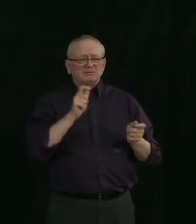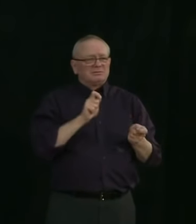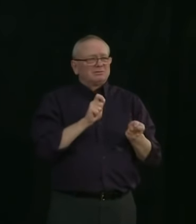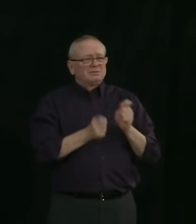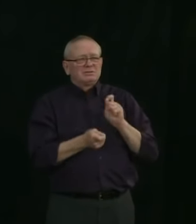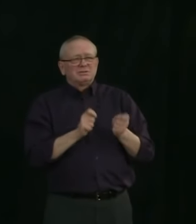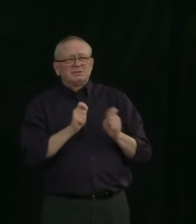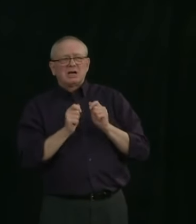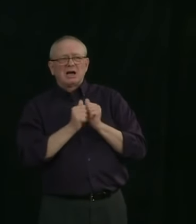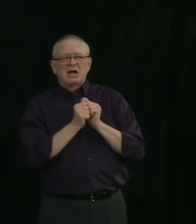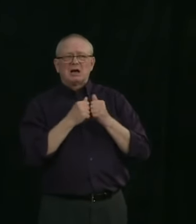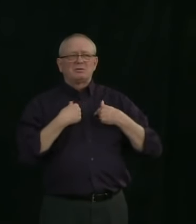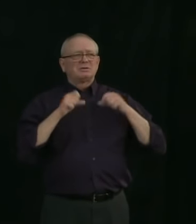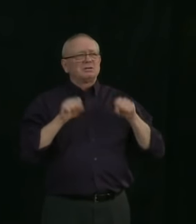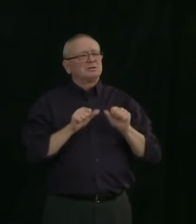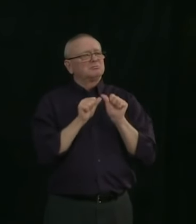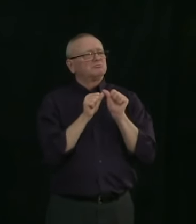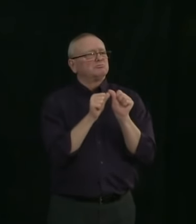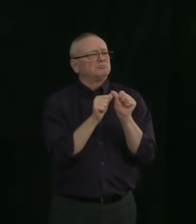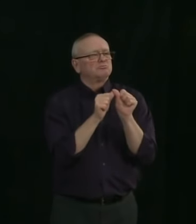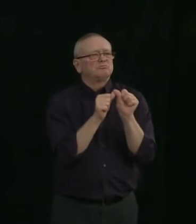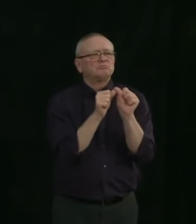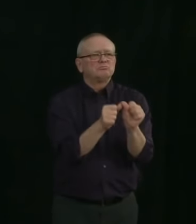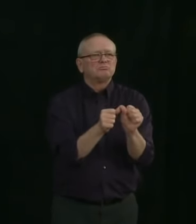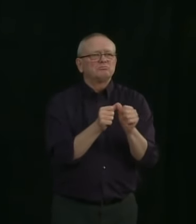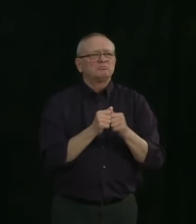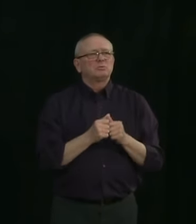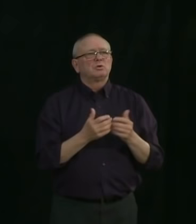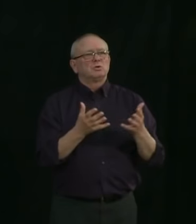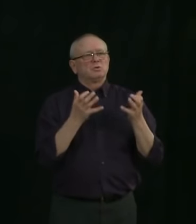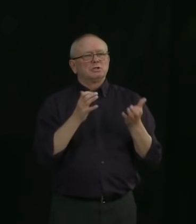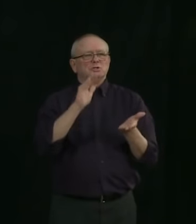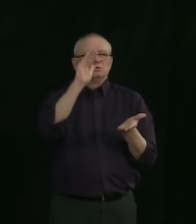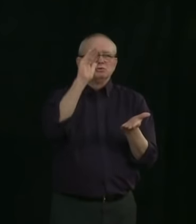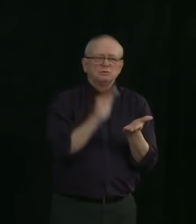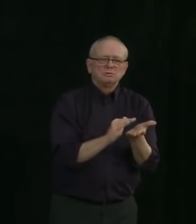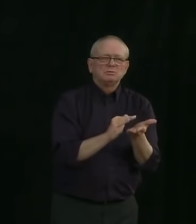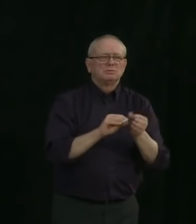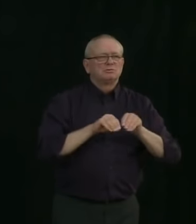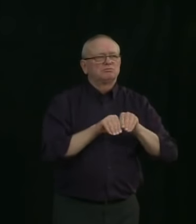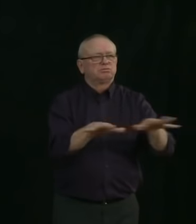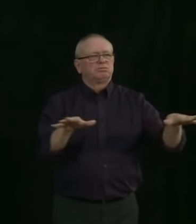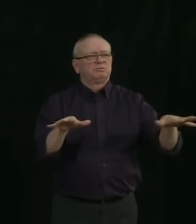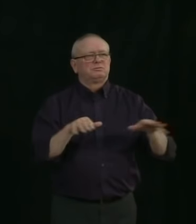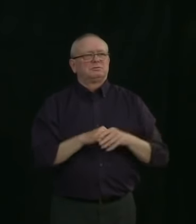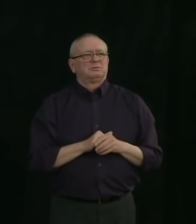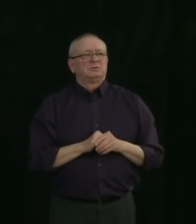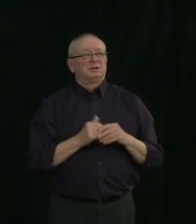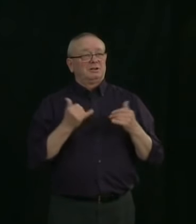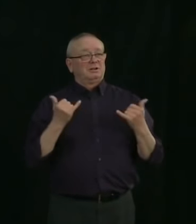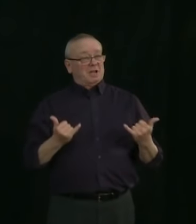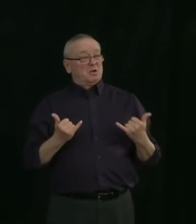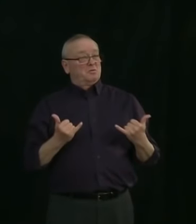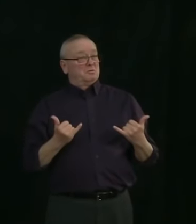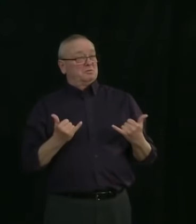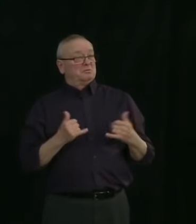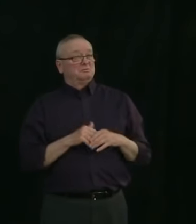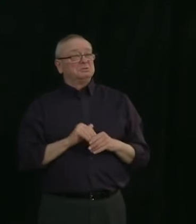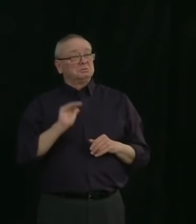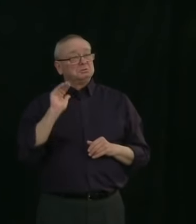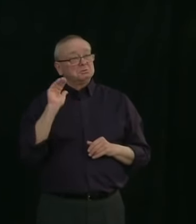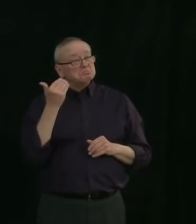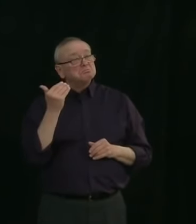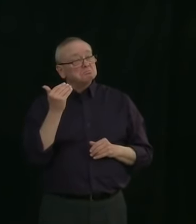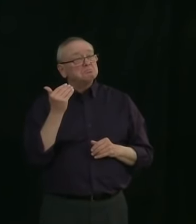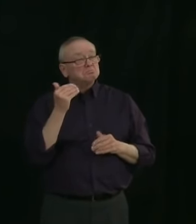spread. There are some early signs that we are making a difference. For instance, over the last few weeks, we have seen